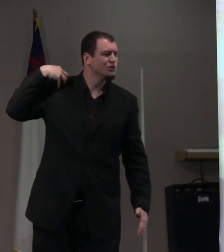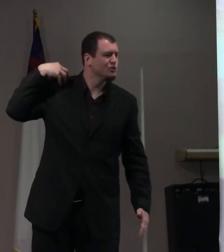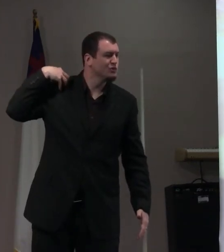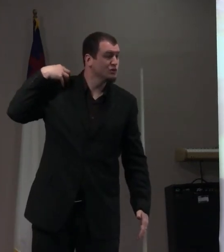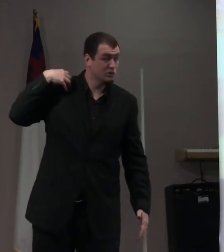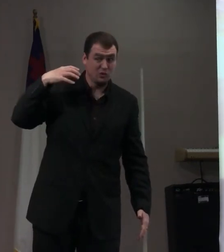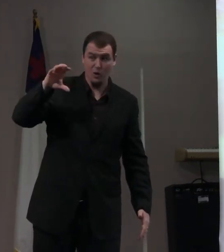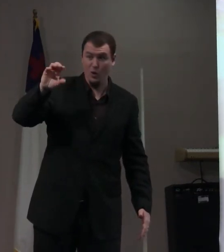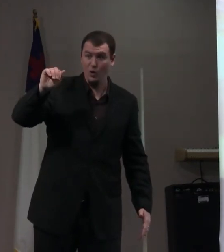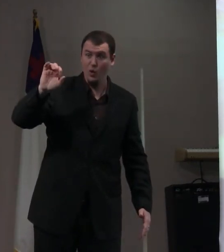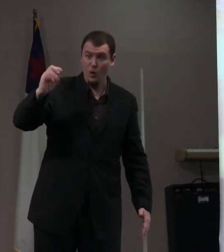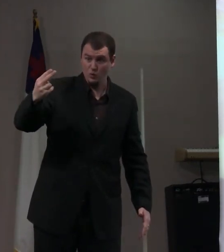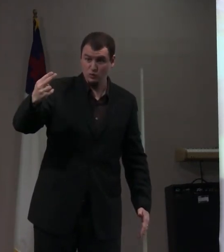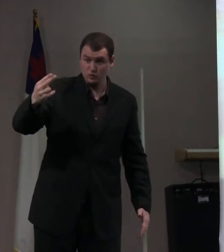Like a coach.